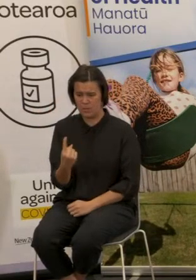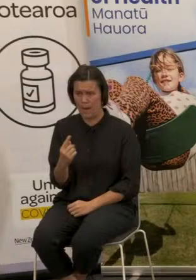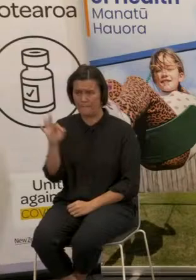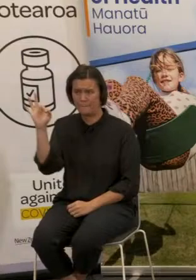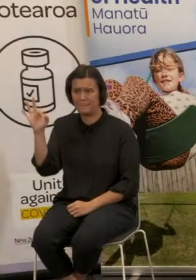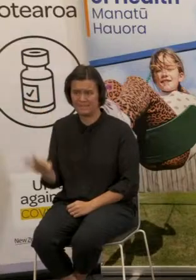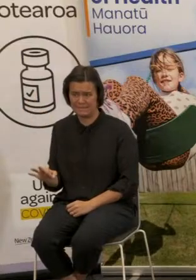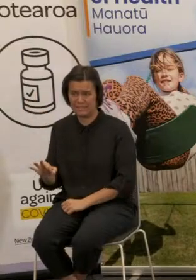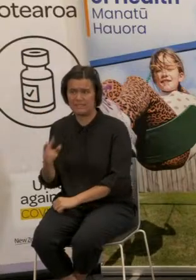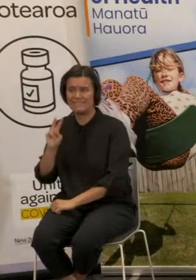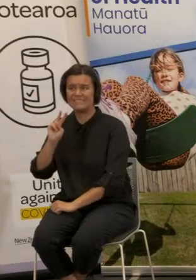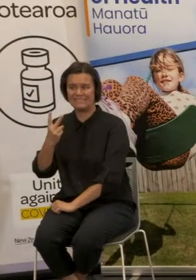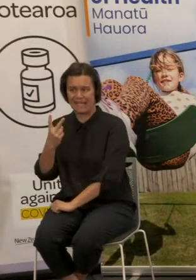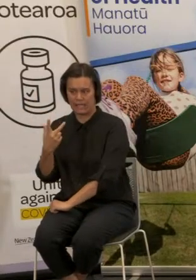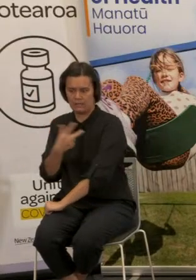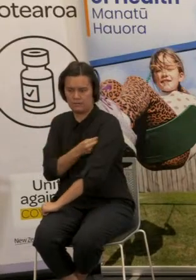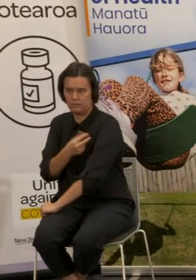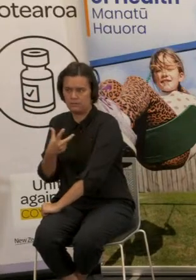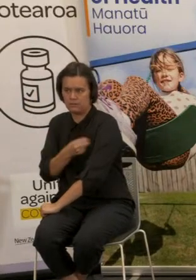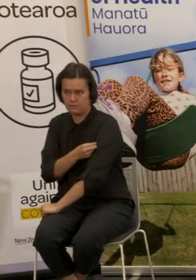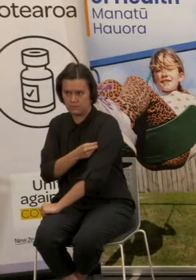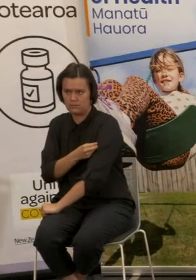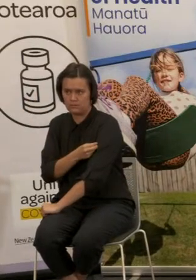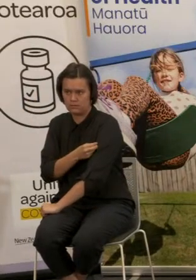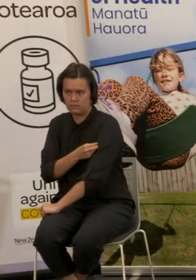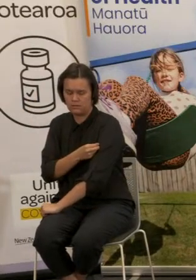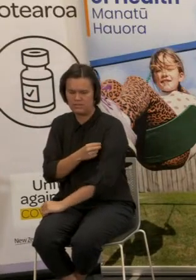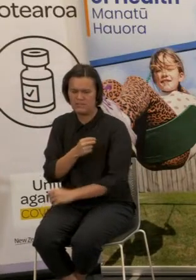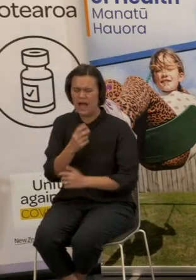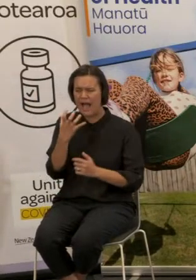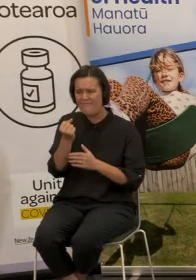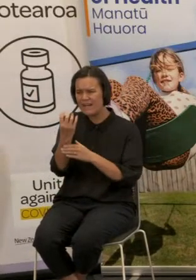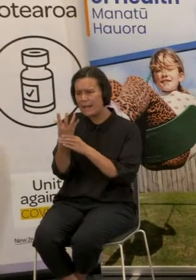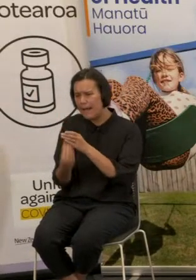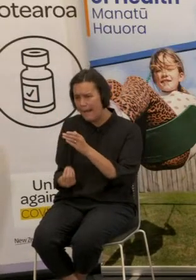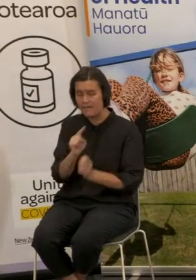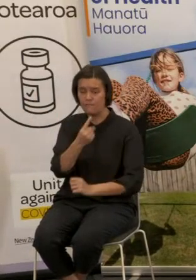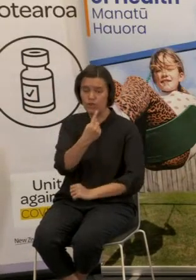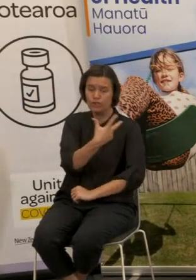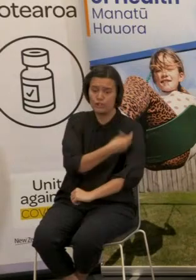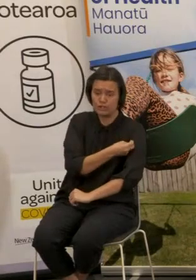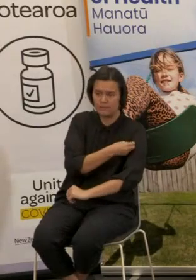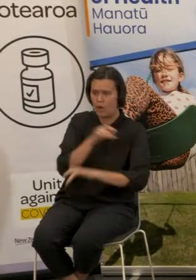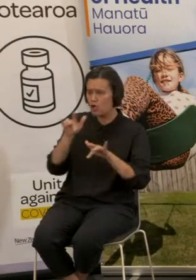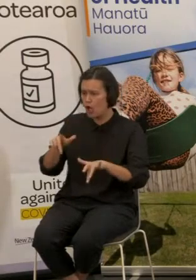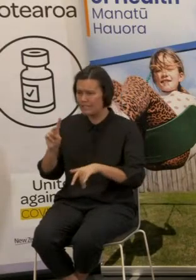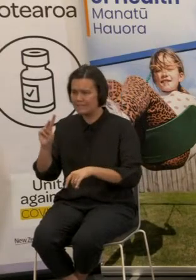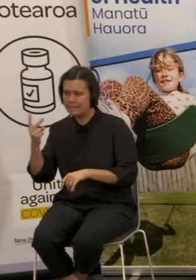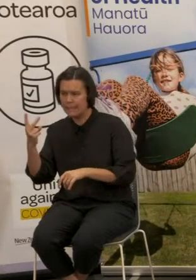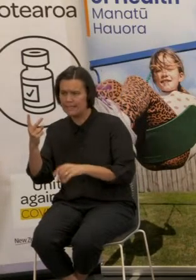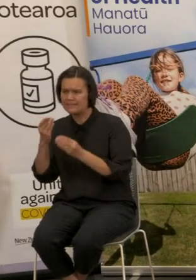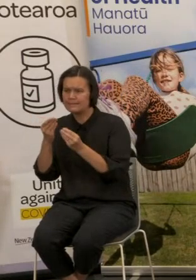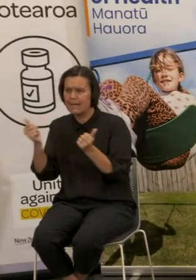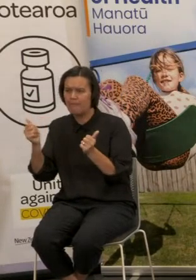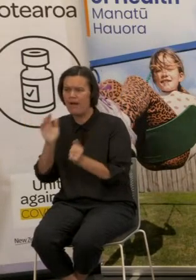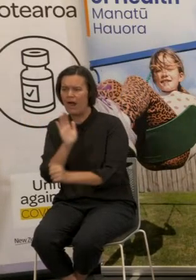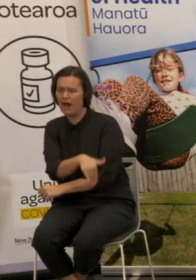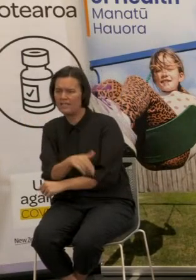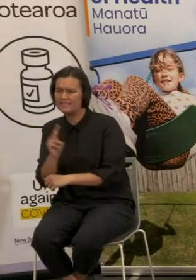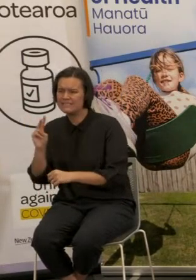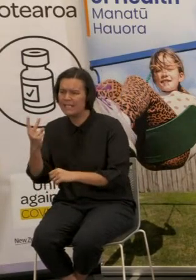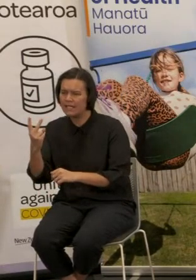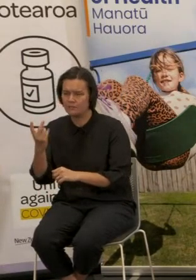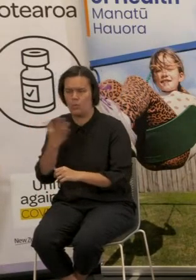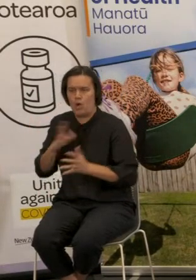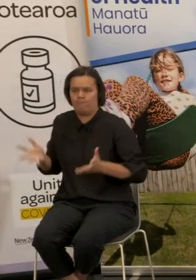But I think we're thinking that through, so we'll be able to talk about that later. But I think what we're seeing around the motu, what